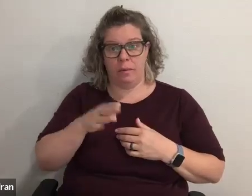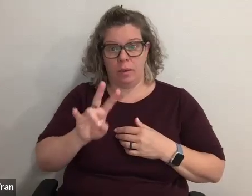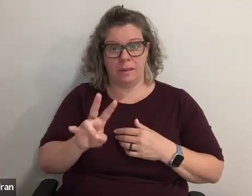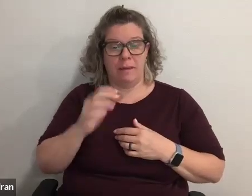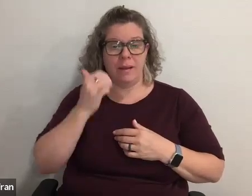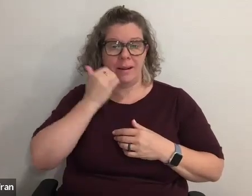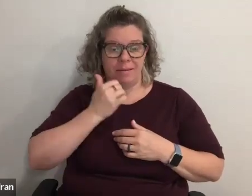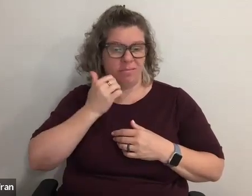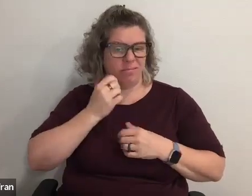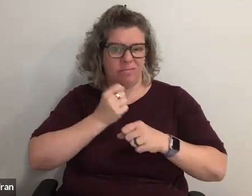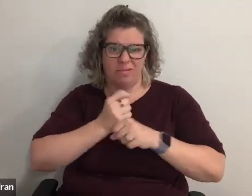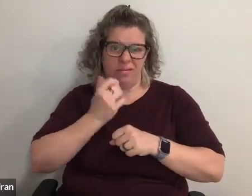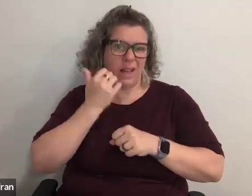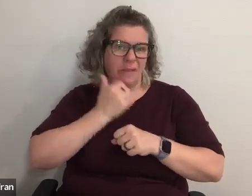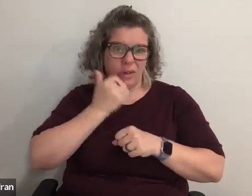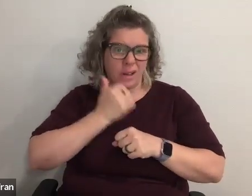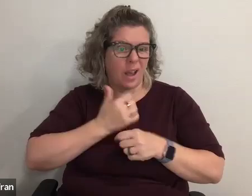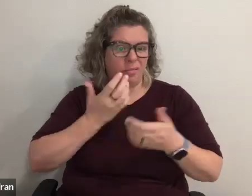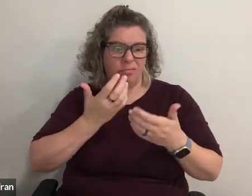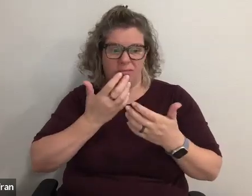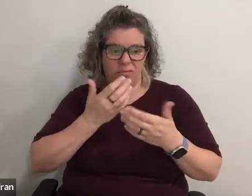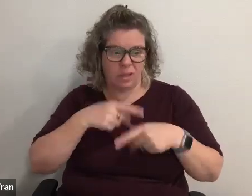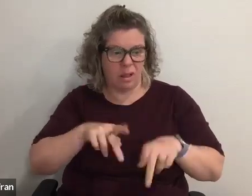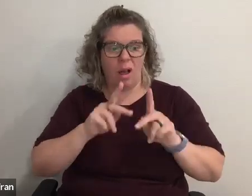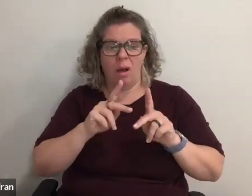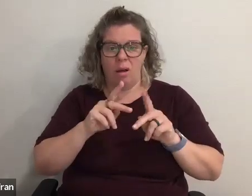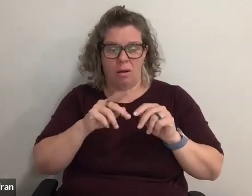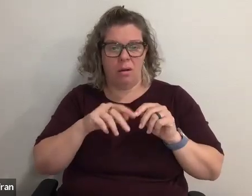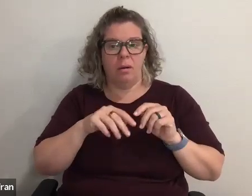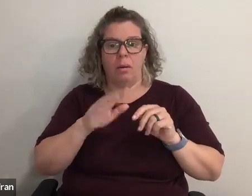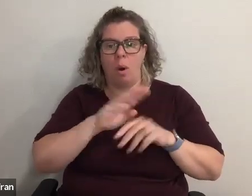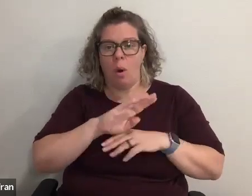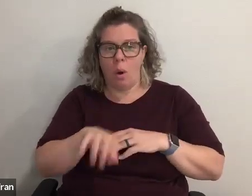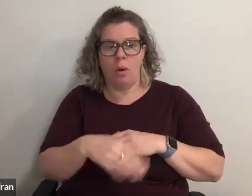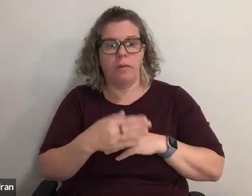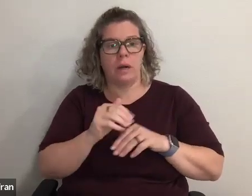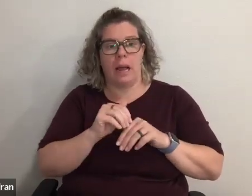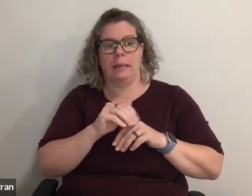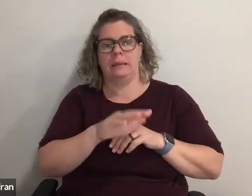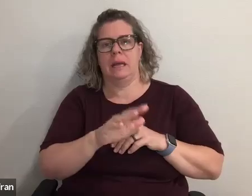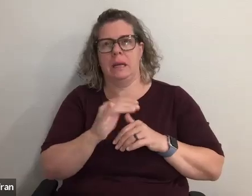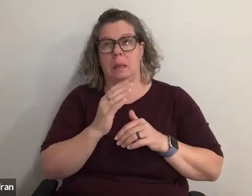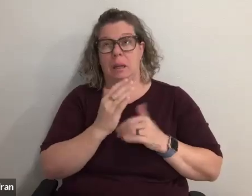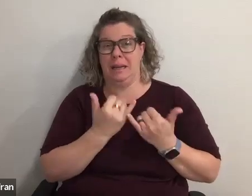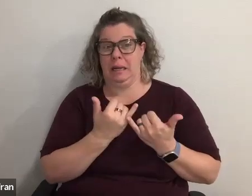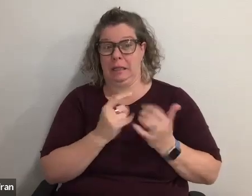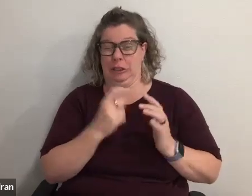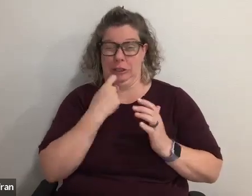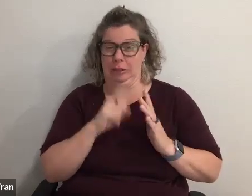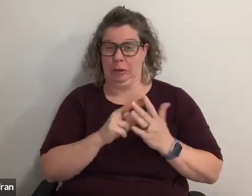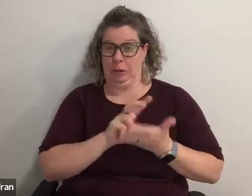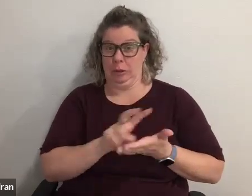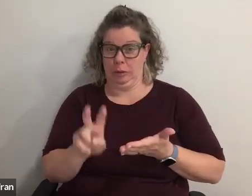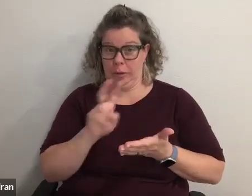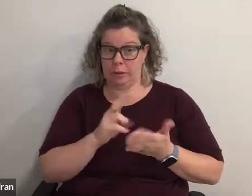365 days a year. And we've been doing overnight dispatches for a little over 2 weeks now, and it's becoming more